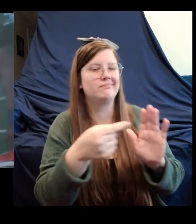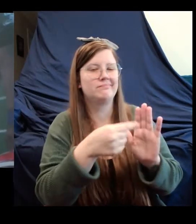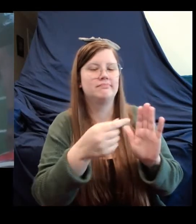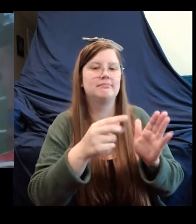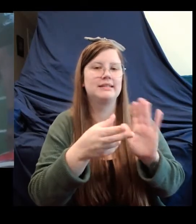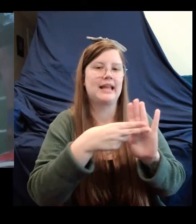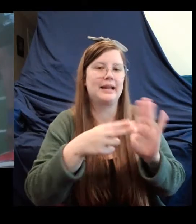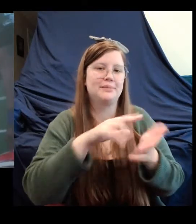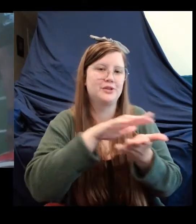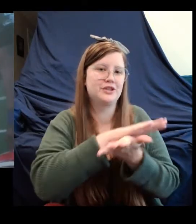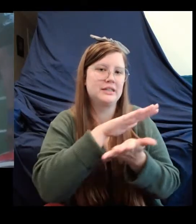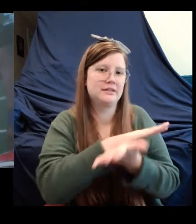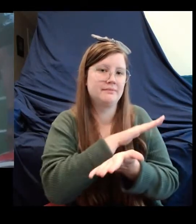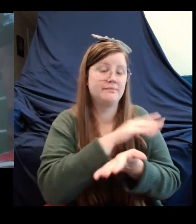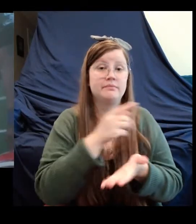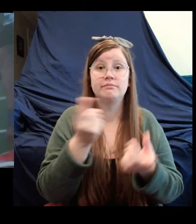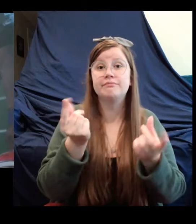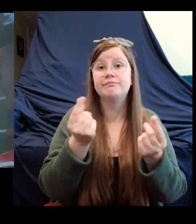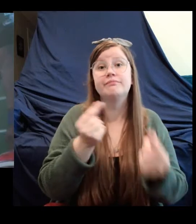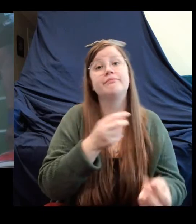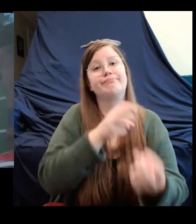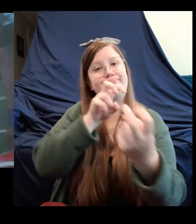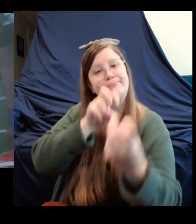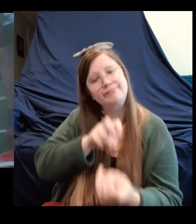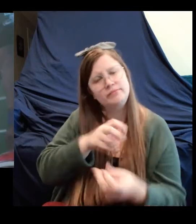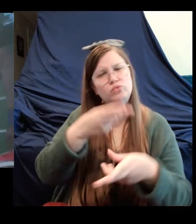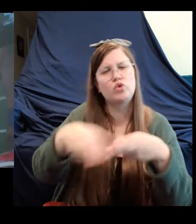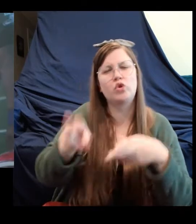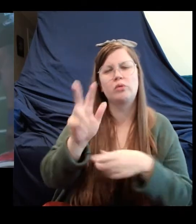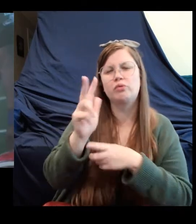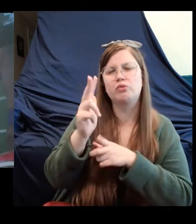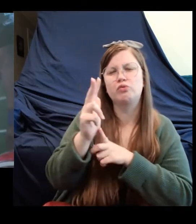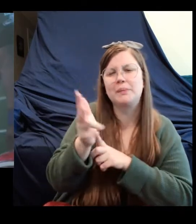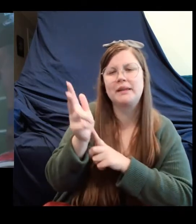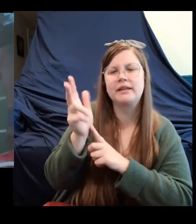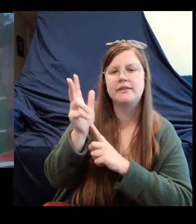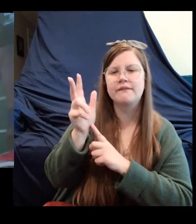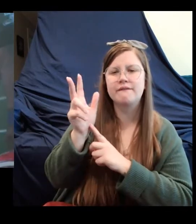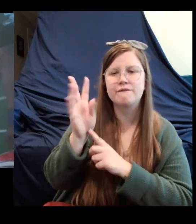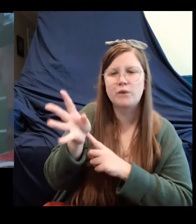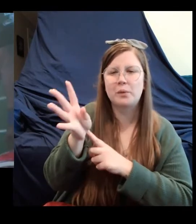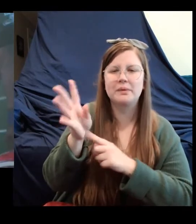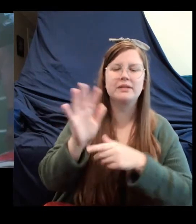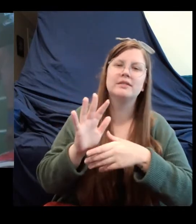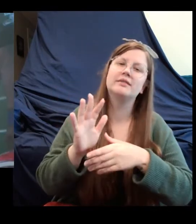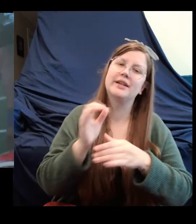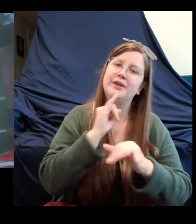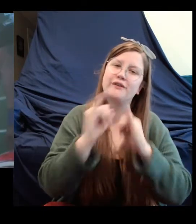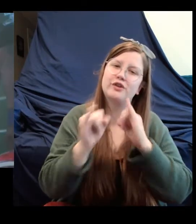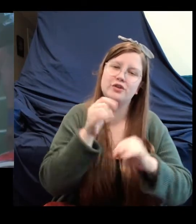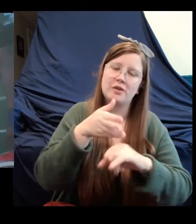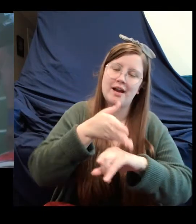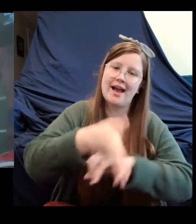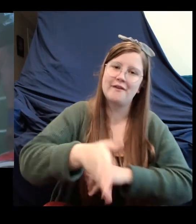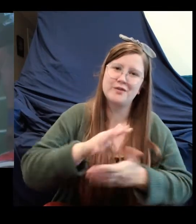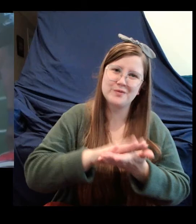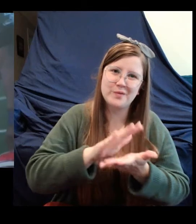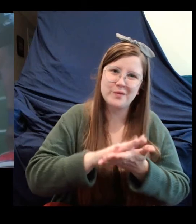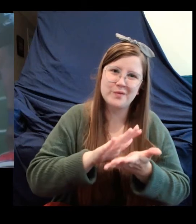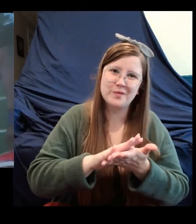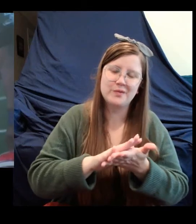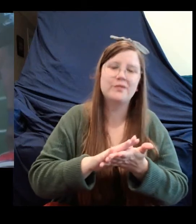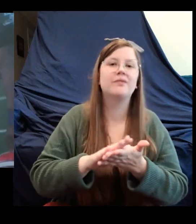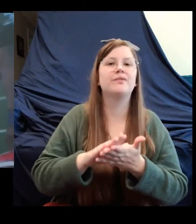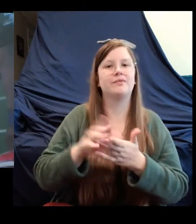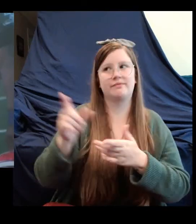interview, a short 3-4 minute interview after school, and then class officers and class advisors will choose 4